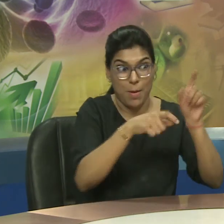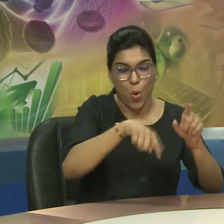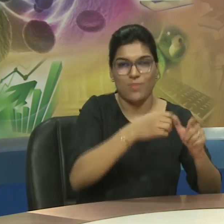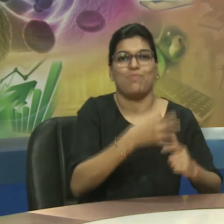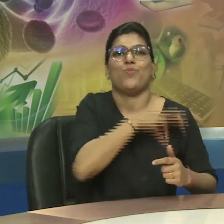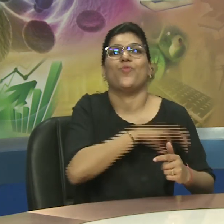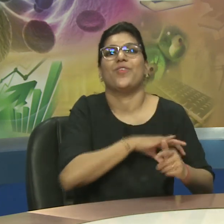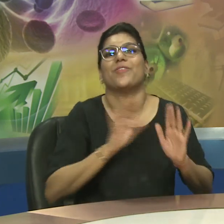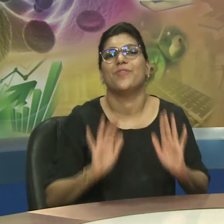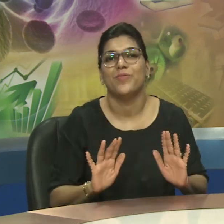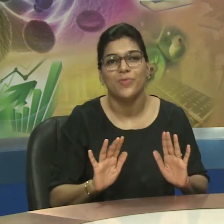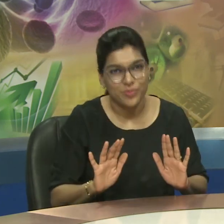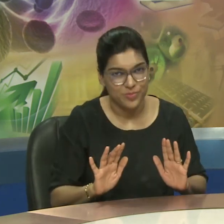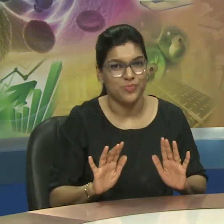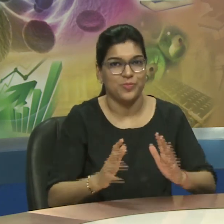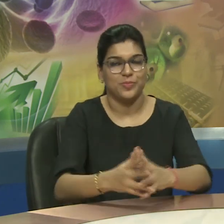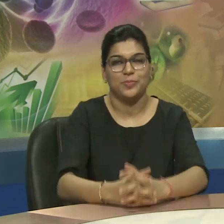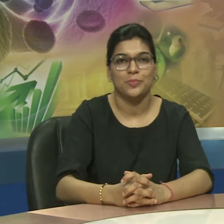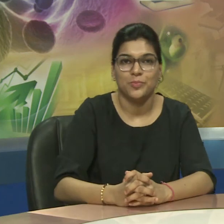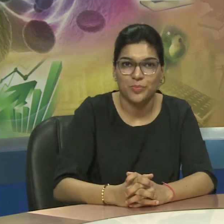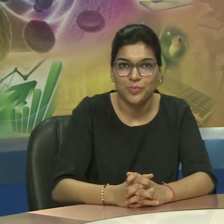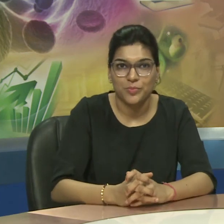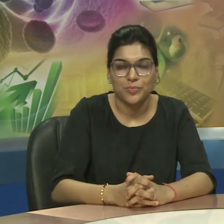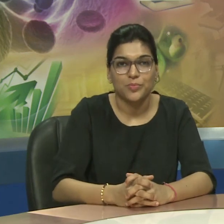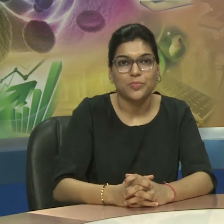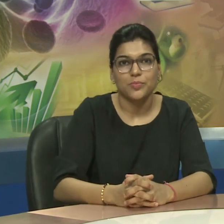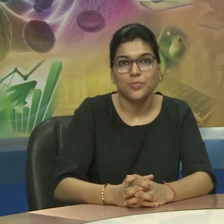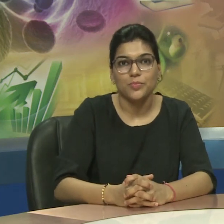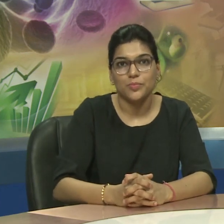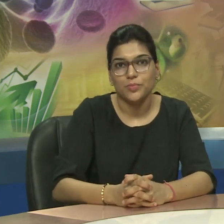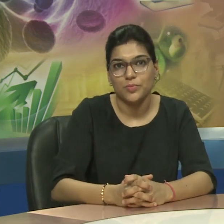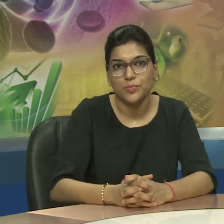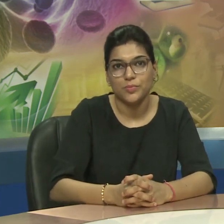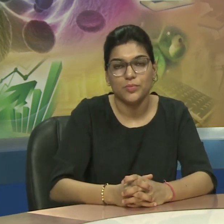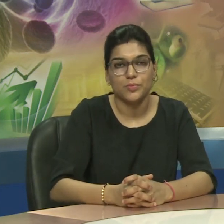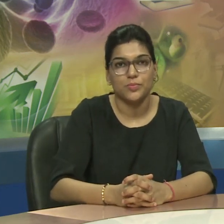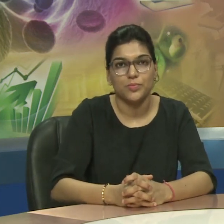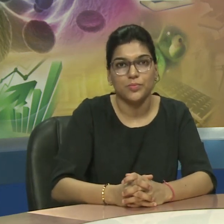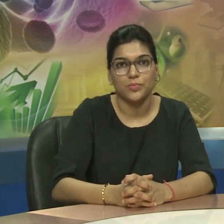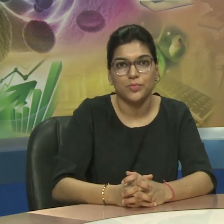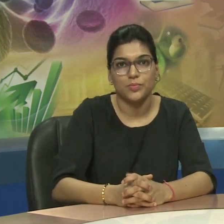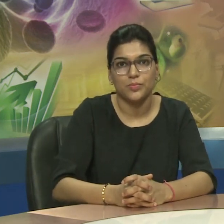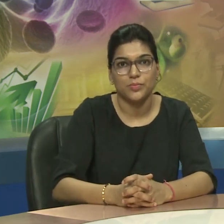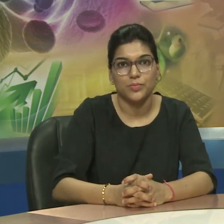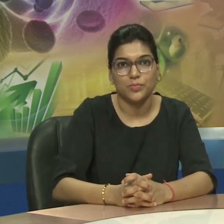insurer has compensated the insured, they will get the right of the insurer with regards to the subject matter of the